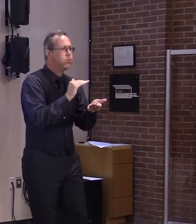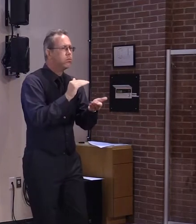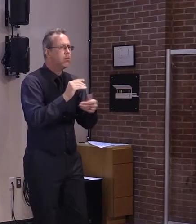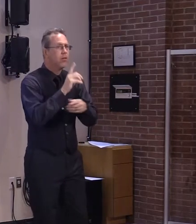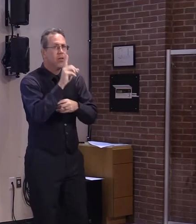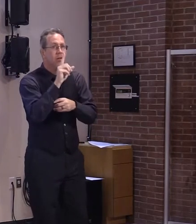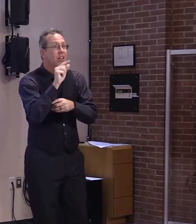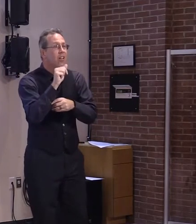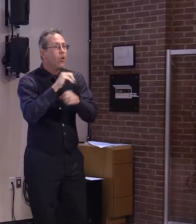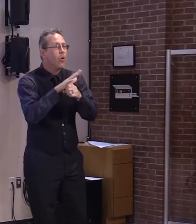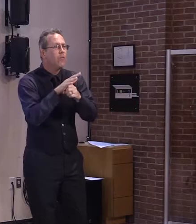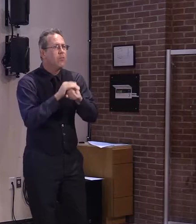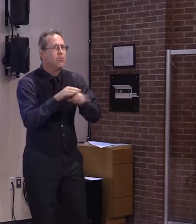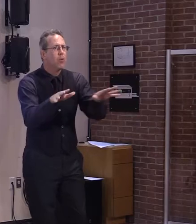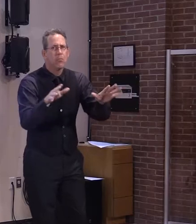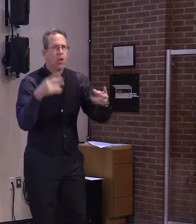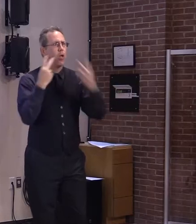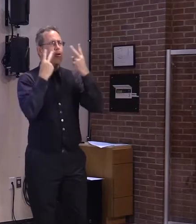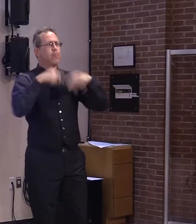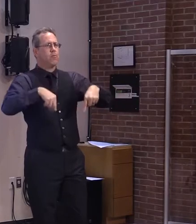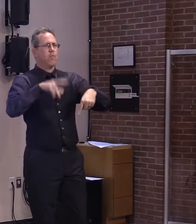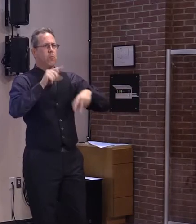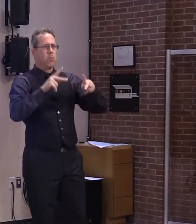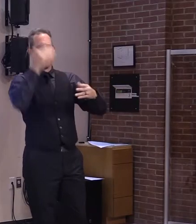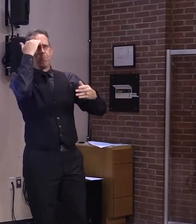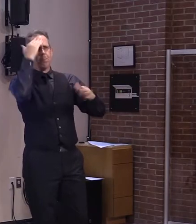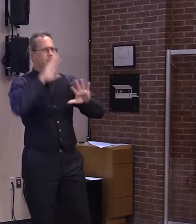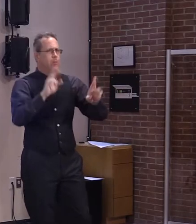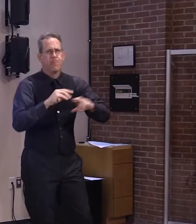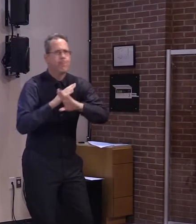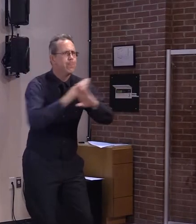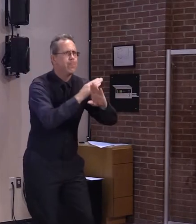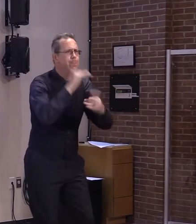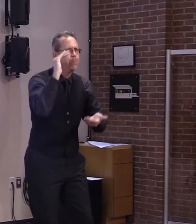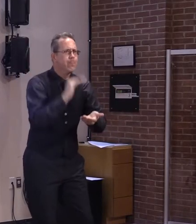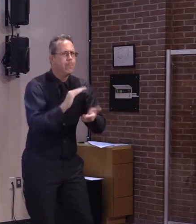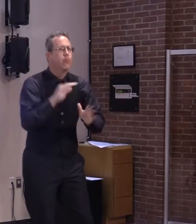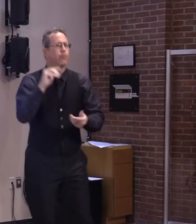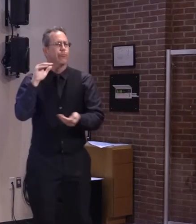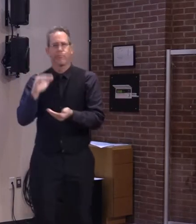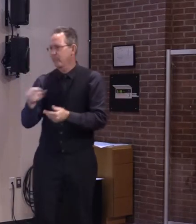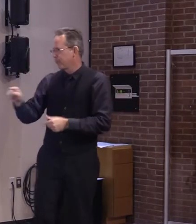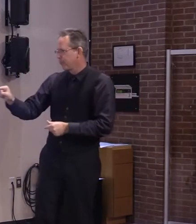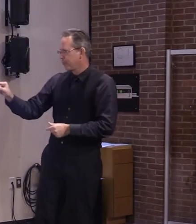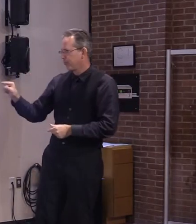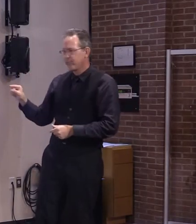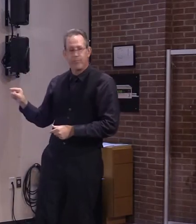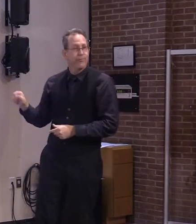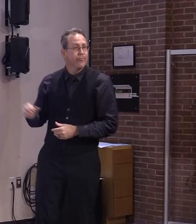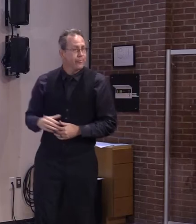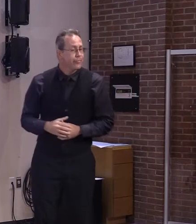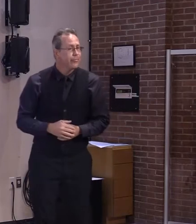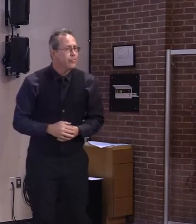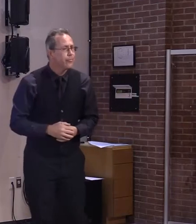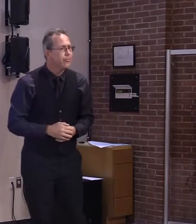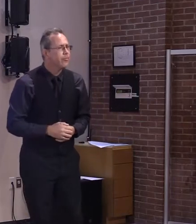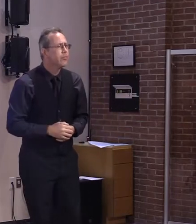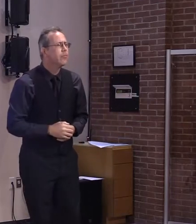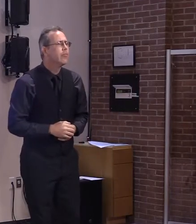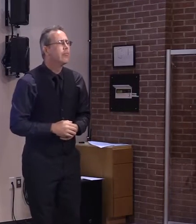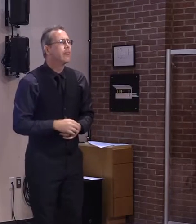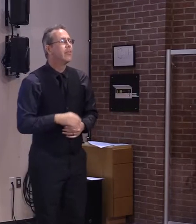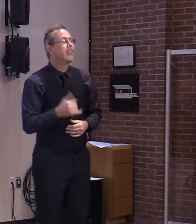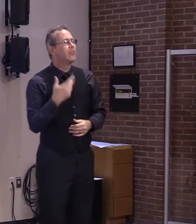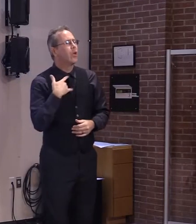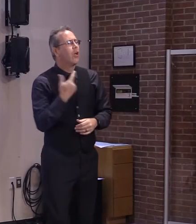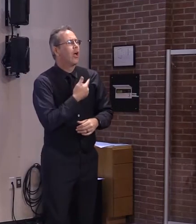Vermont, although obviously it is still doing that. But that might account certainly for why we've seen this prolonged period of time where cases